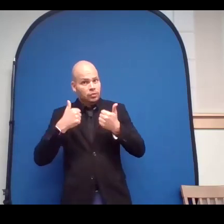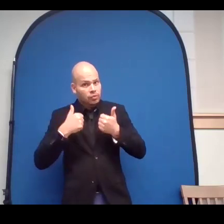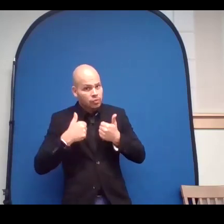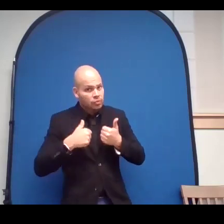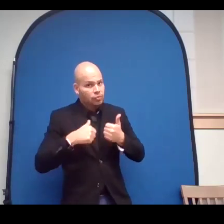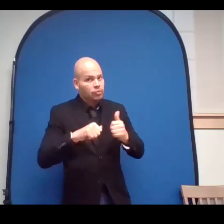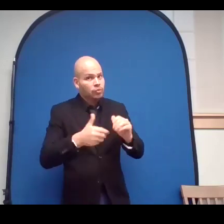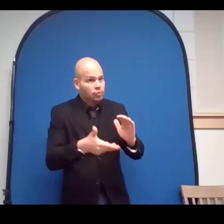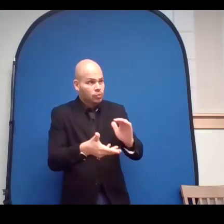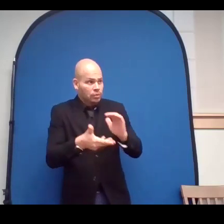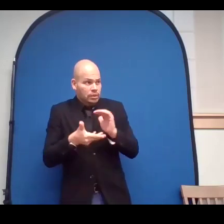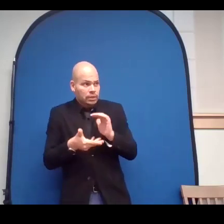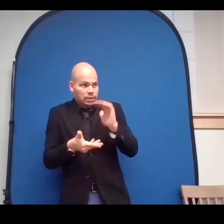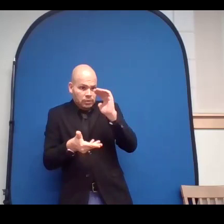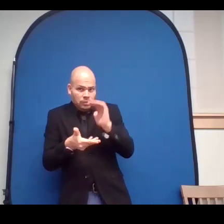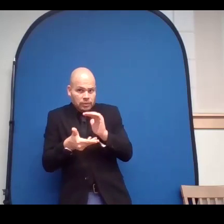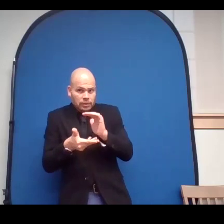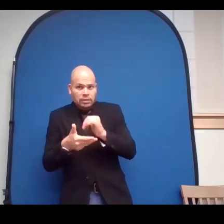the weapons from the home.